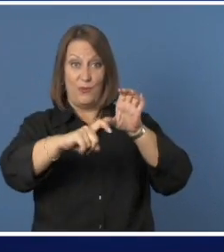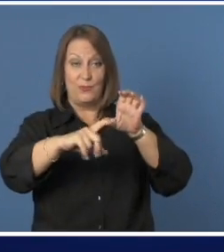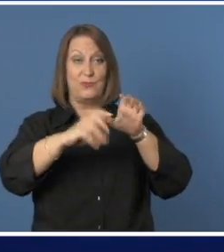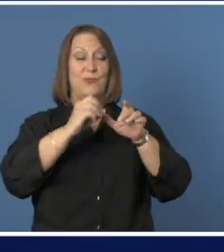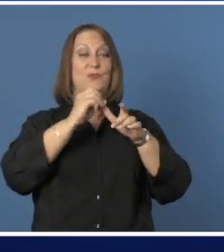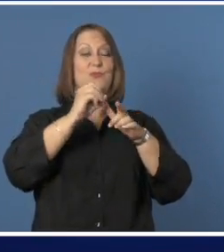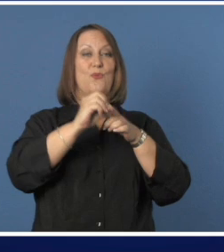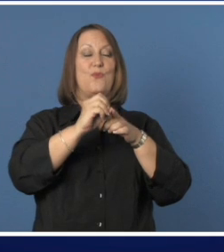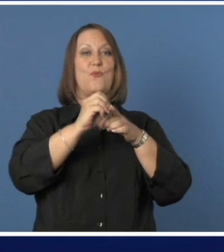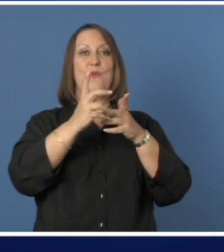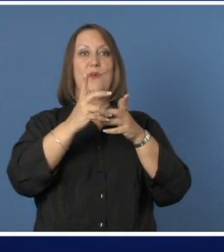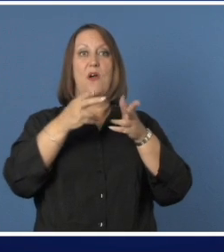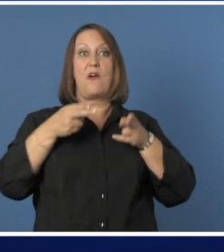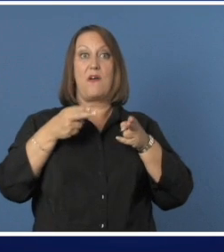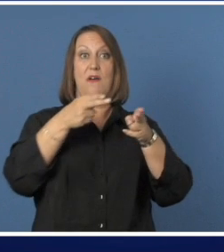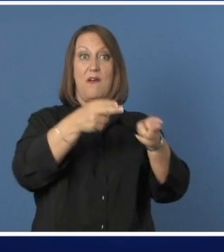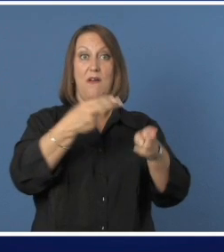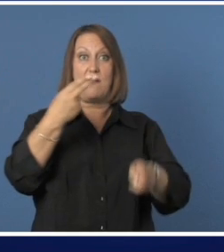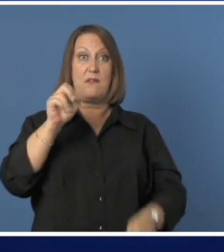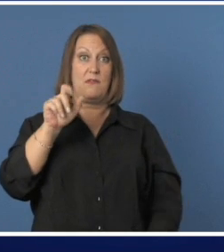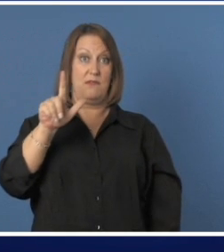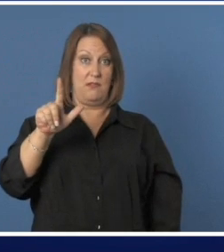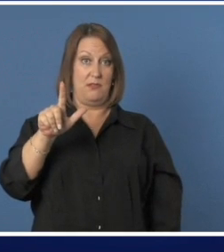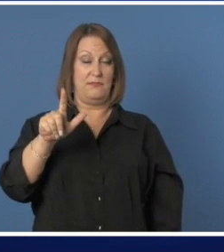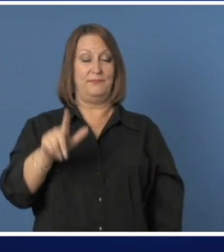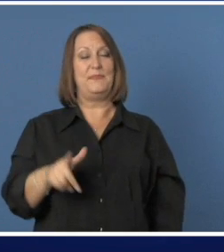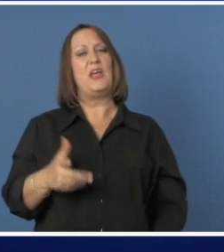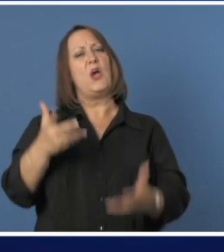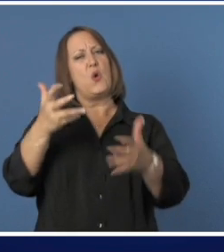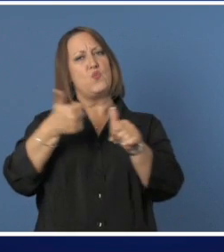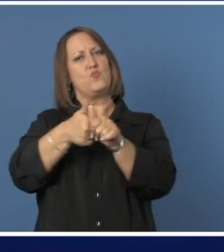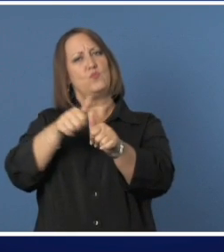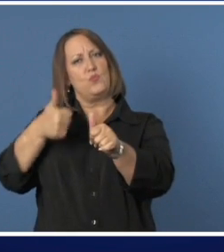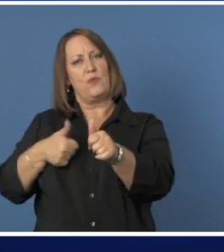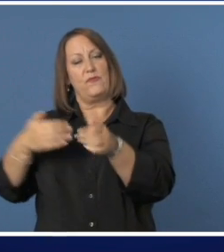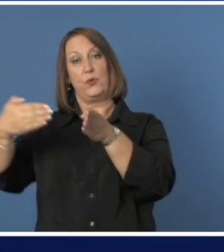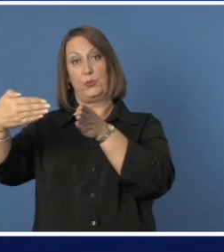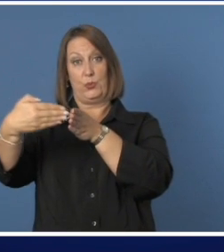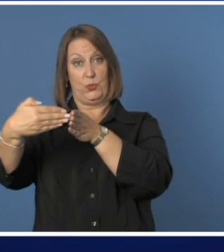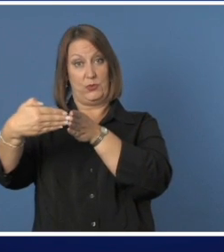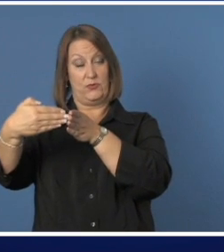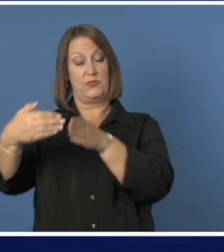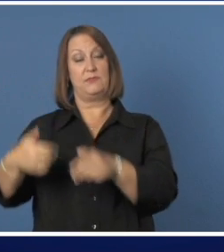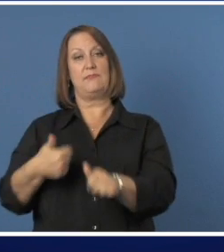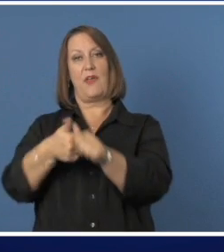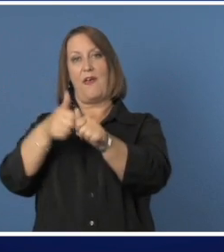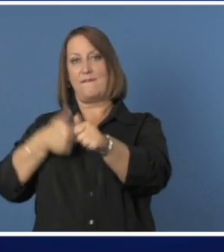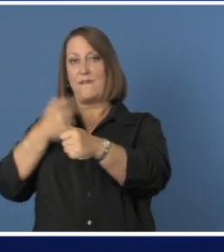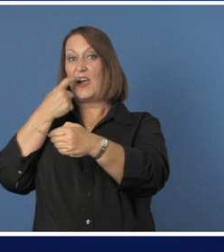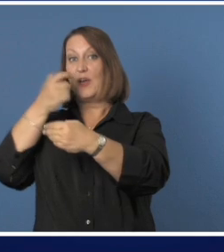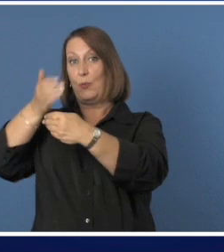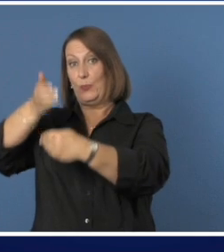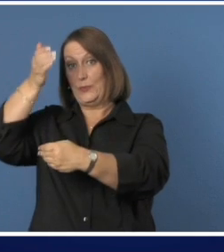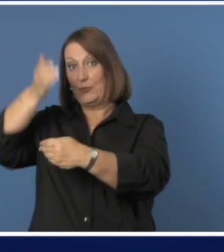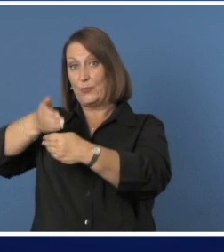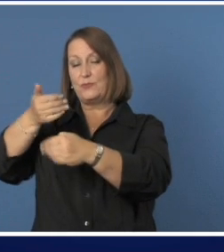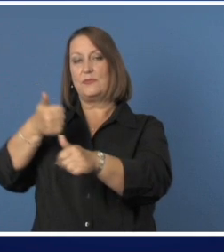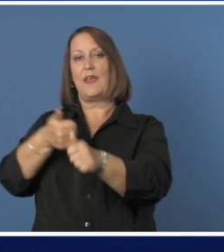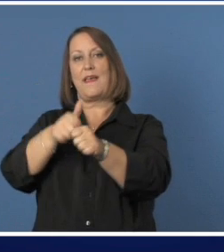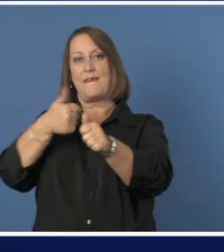level a closet or interior hallway away from corners